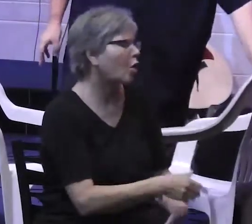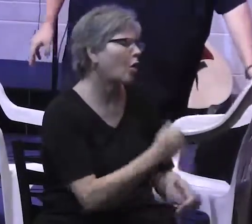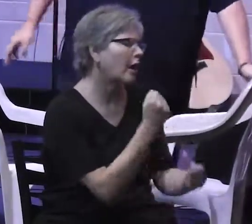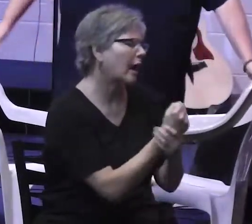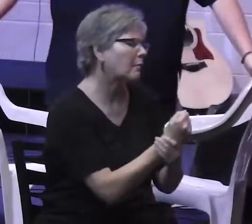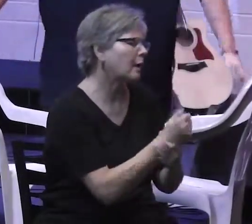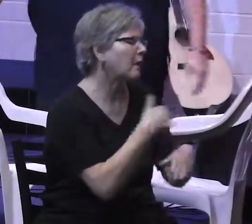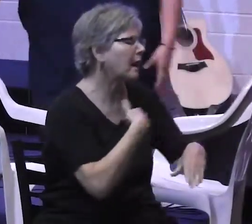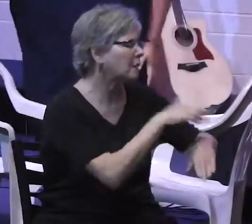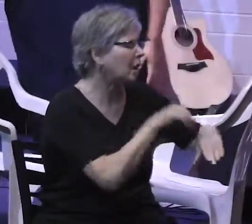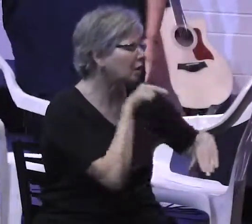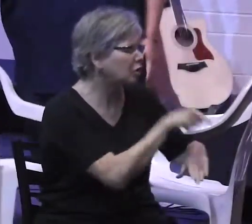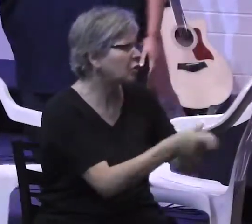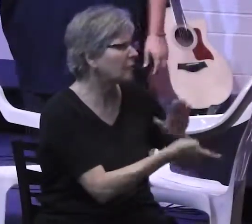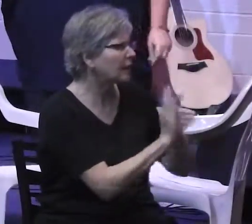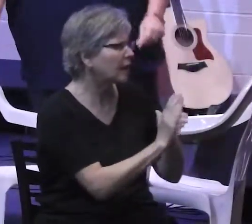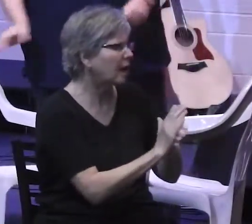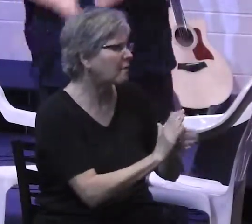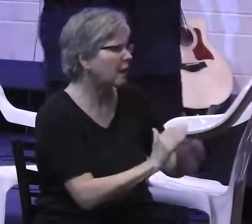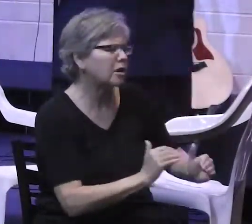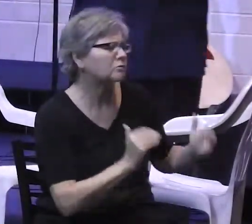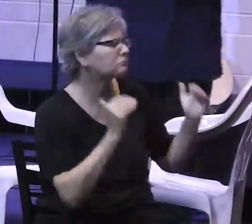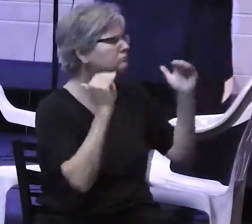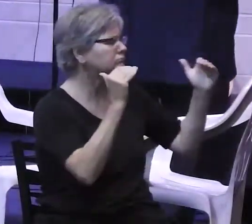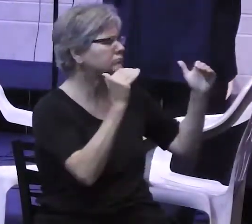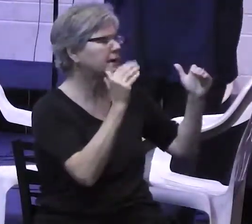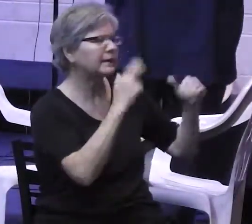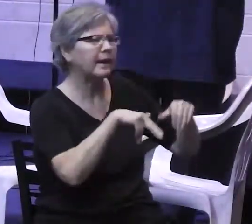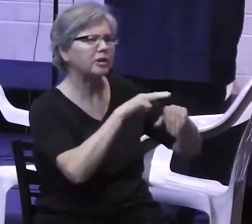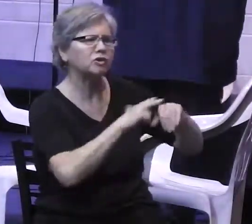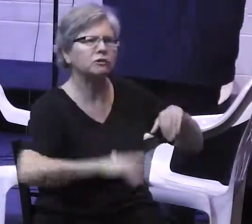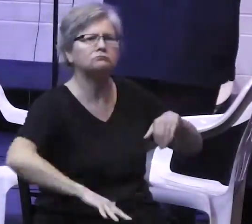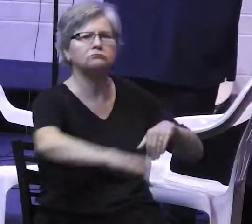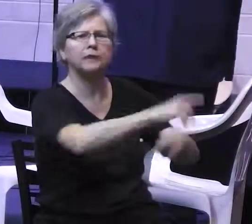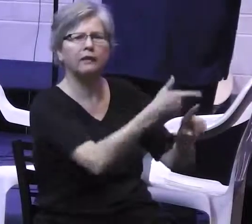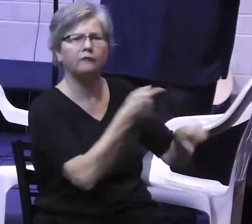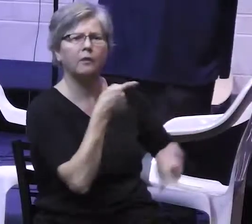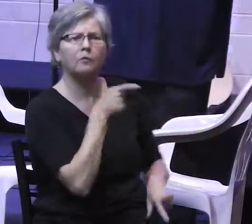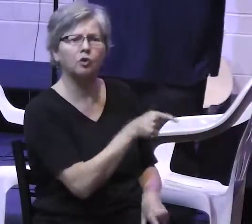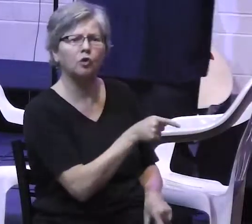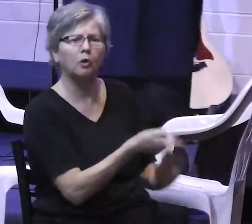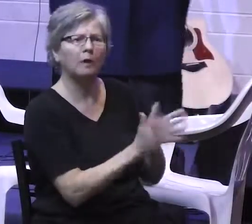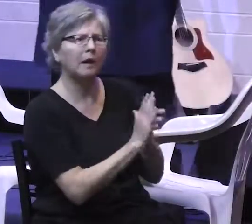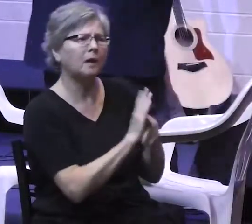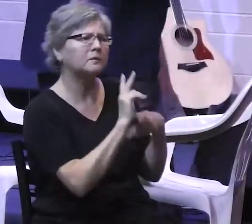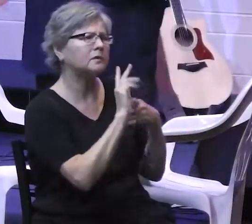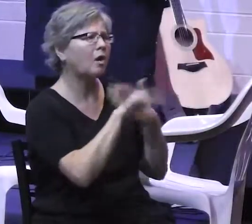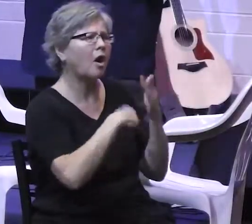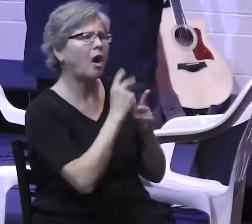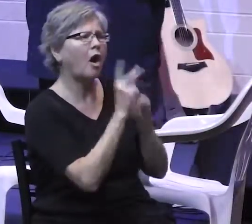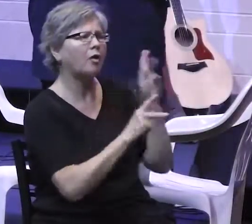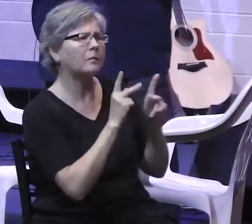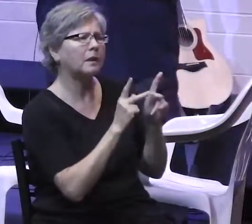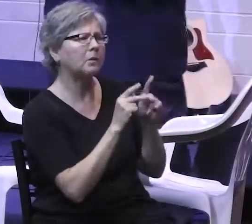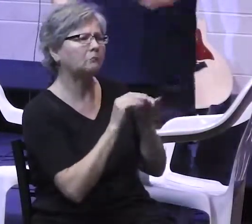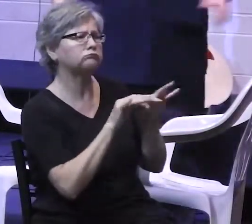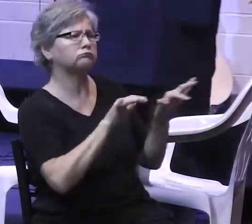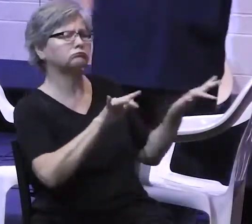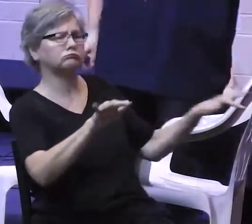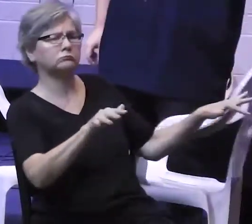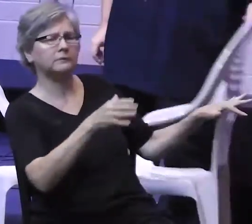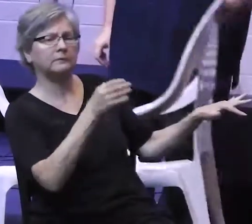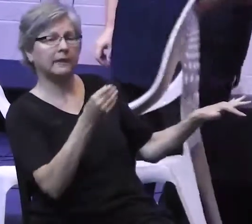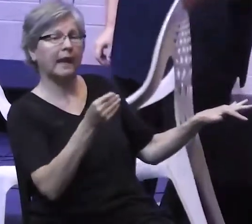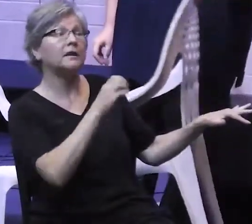great nation. I want you to be, from you is going to come all of the people and the Messiah is going to come from you, Abraham. And